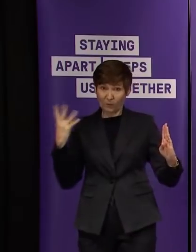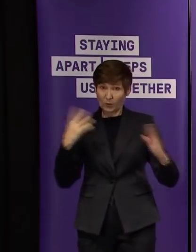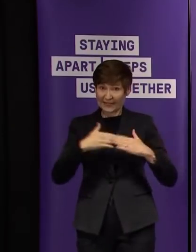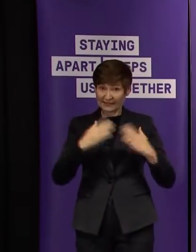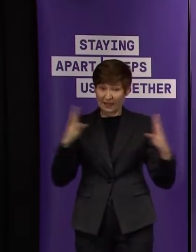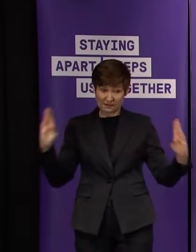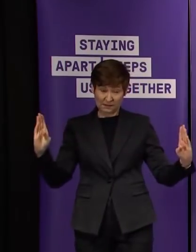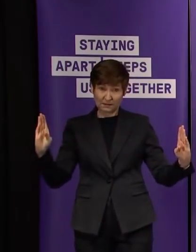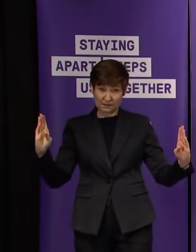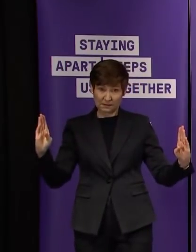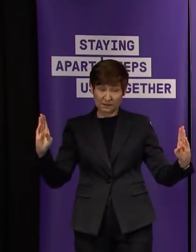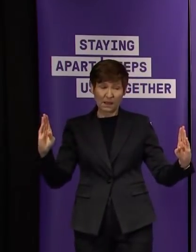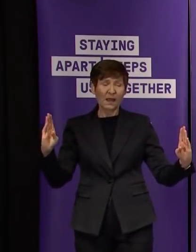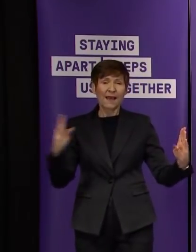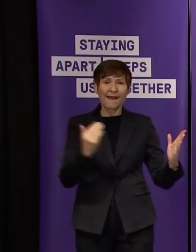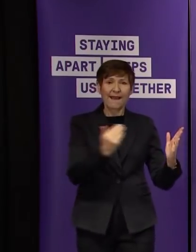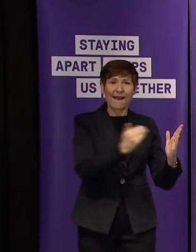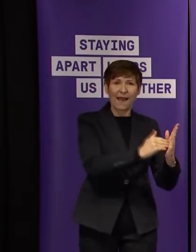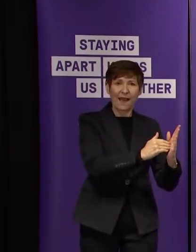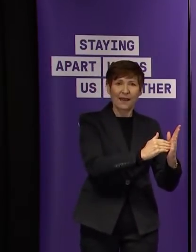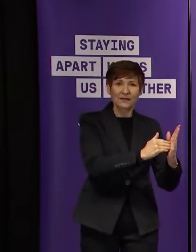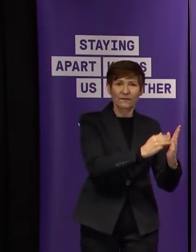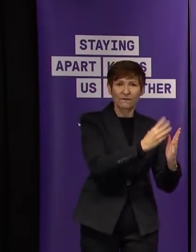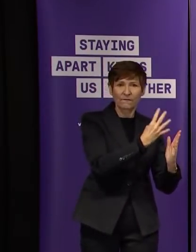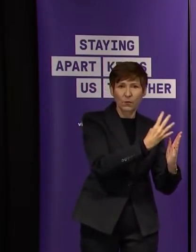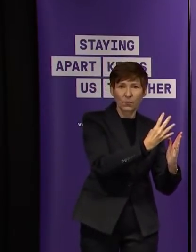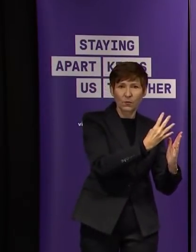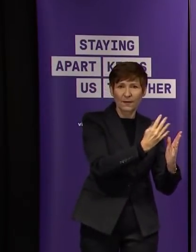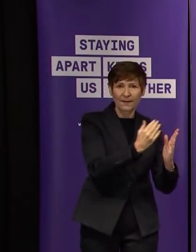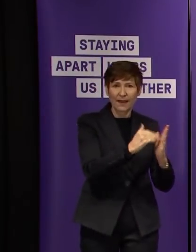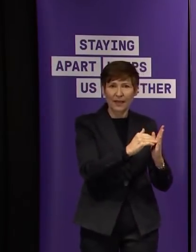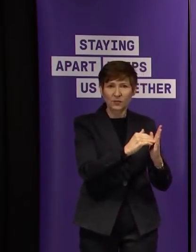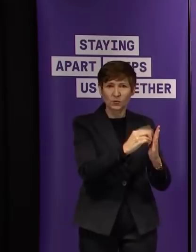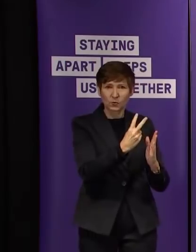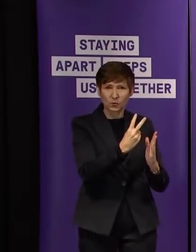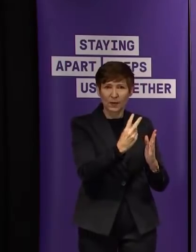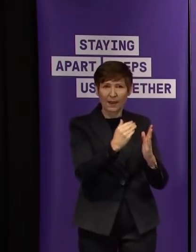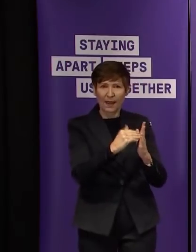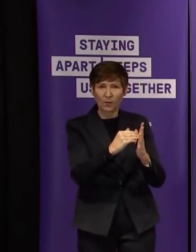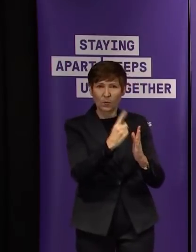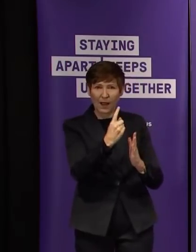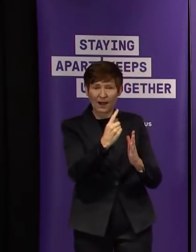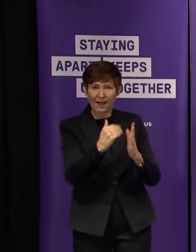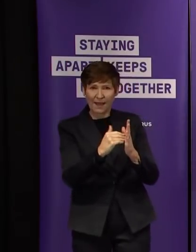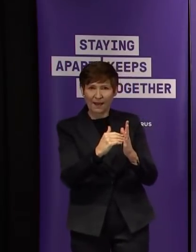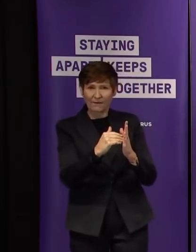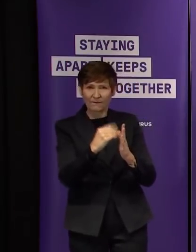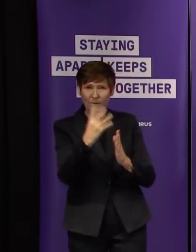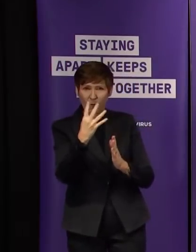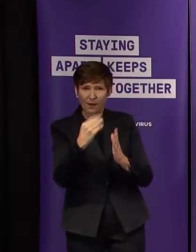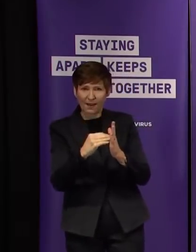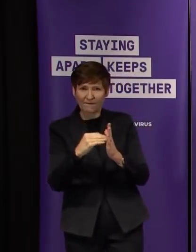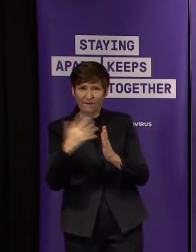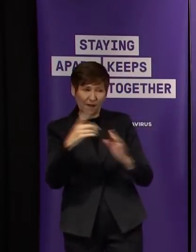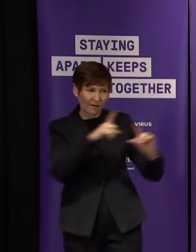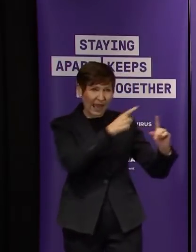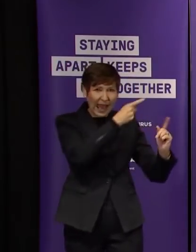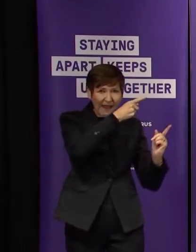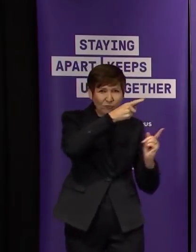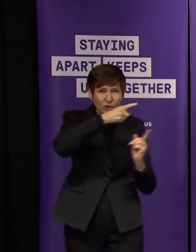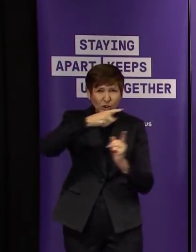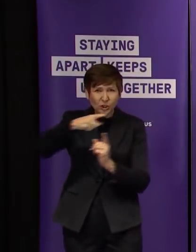of unknown acquisition or mystery cases, as we call them, then we'll all be on the same setting, and we'll continue on that